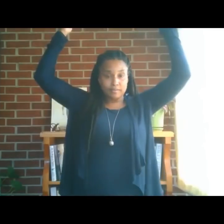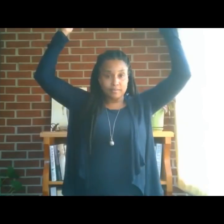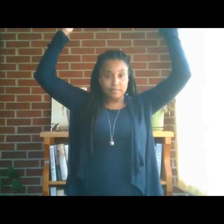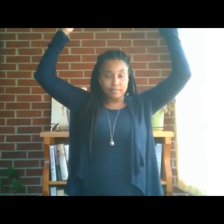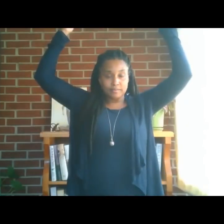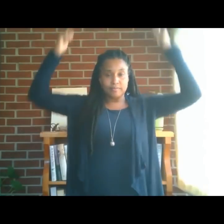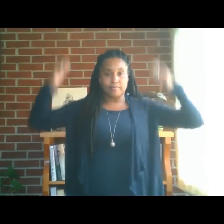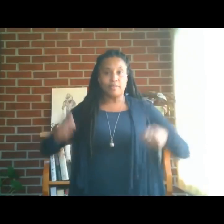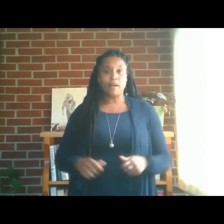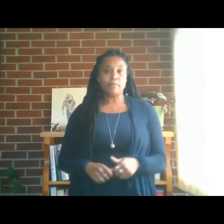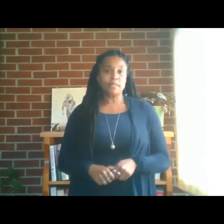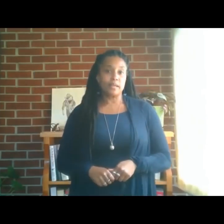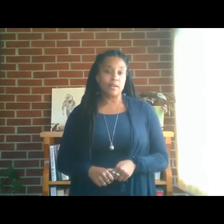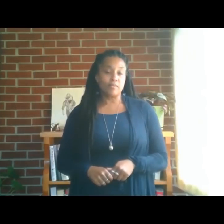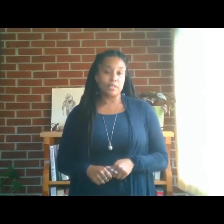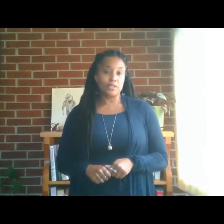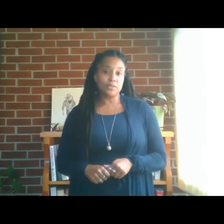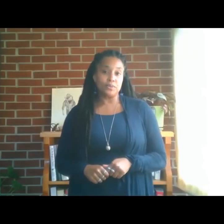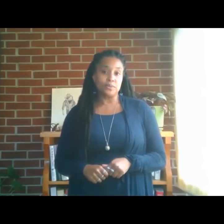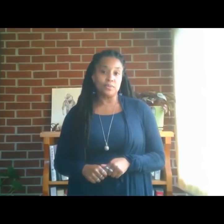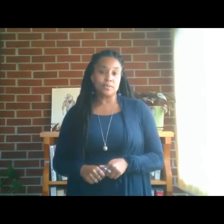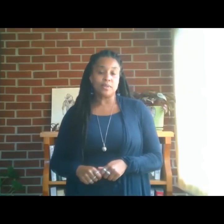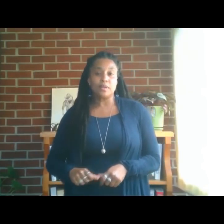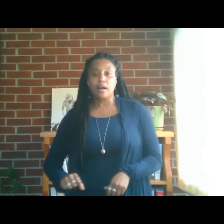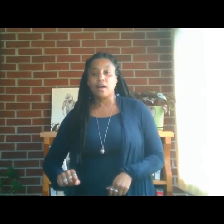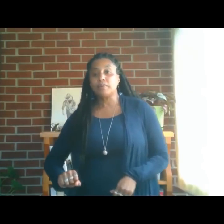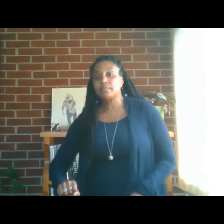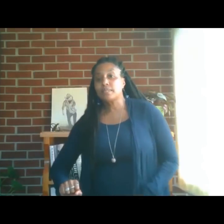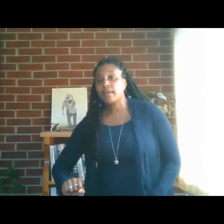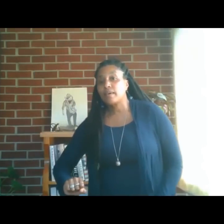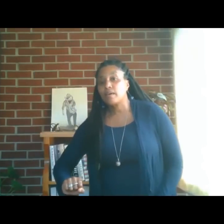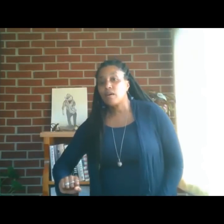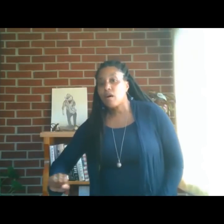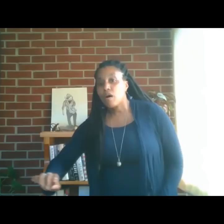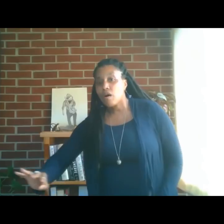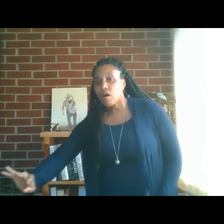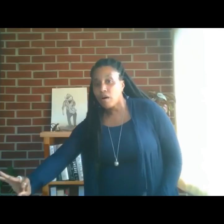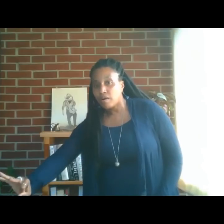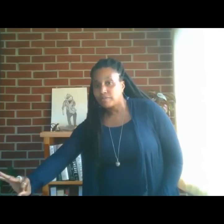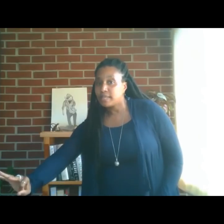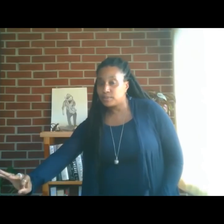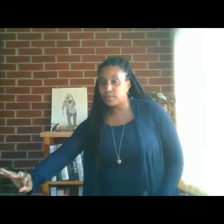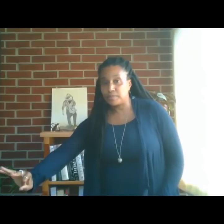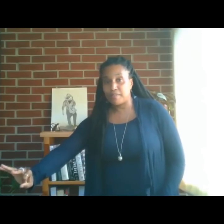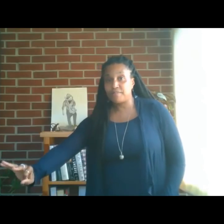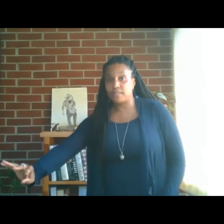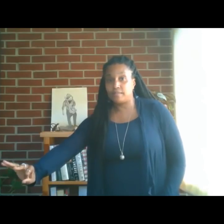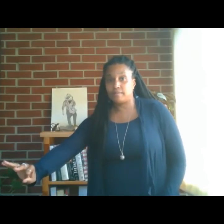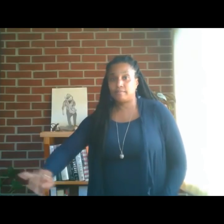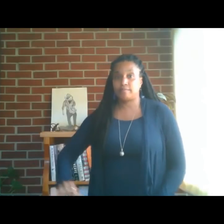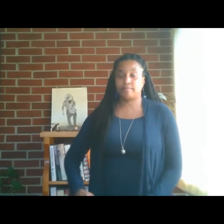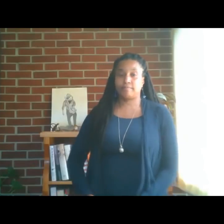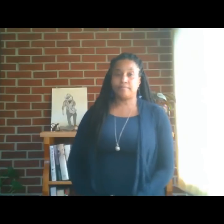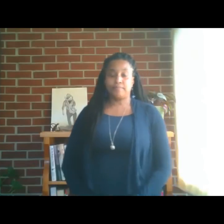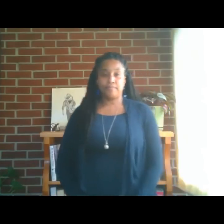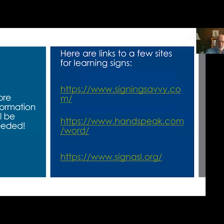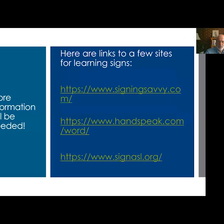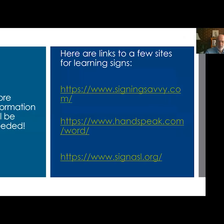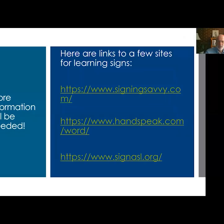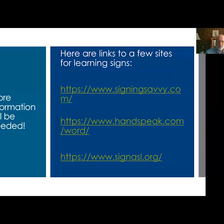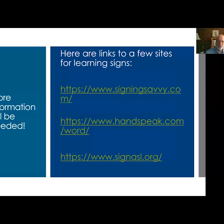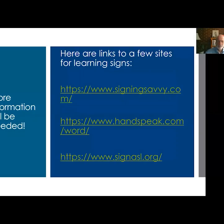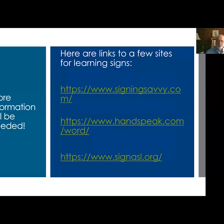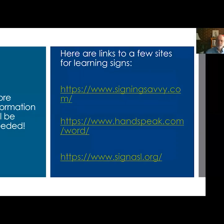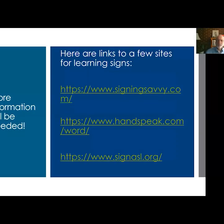that. If I were taking off my shoes, I would say off, down towards my feet.